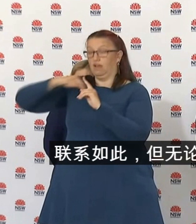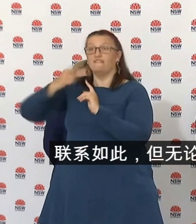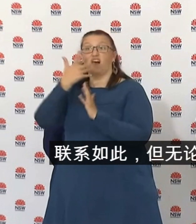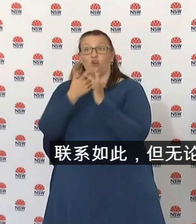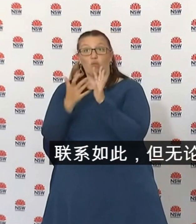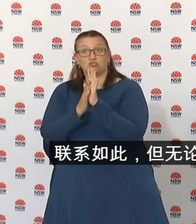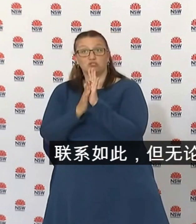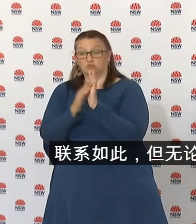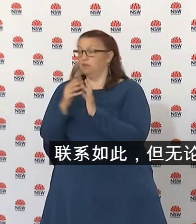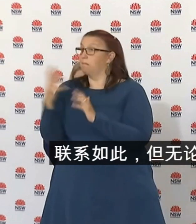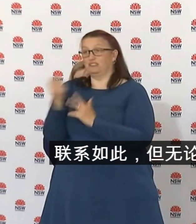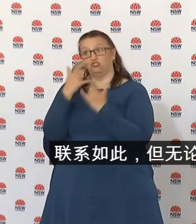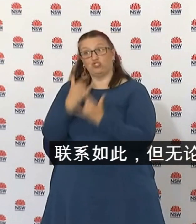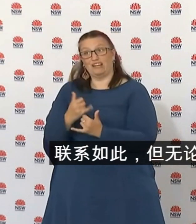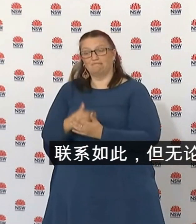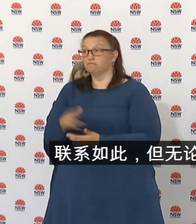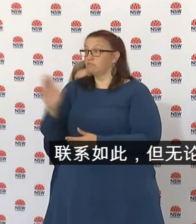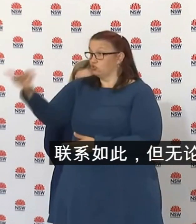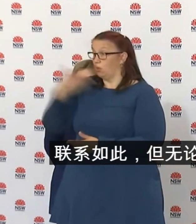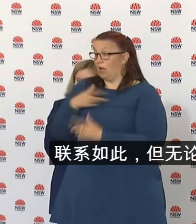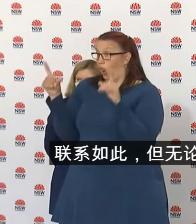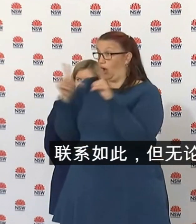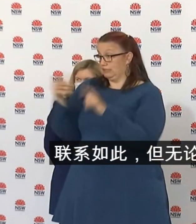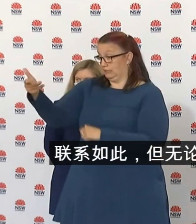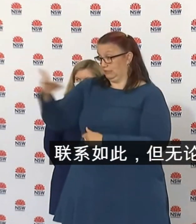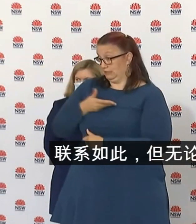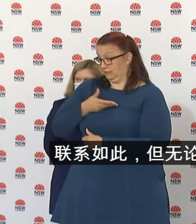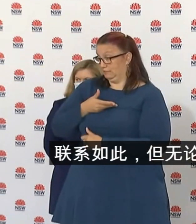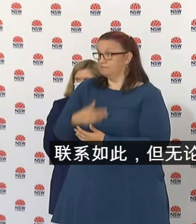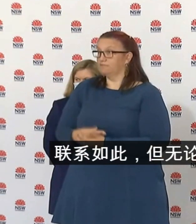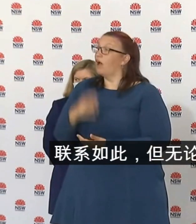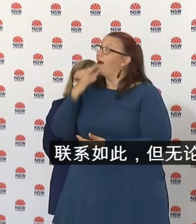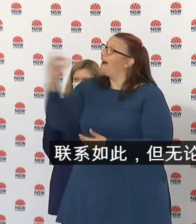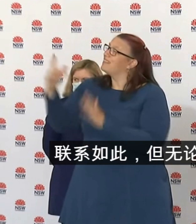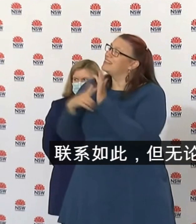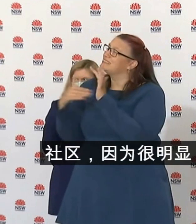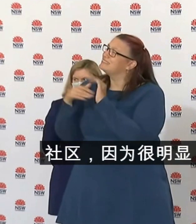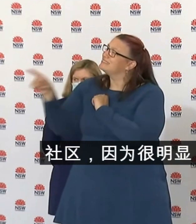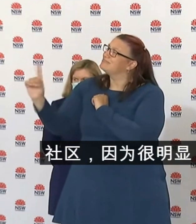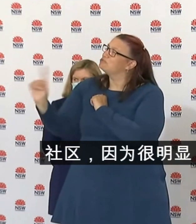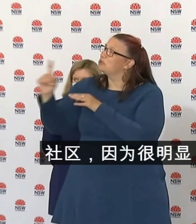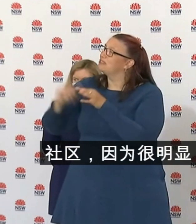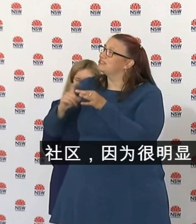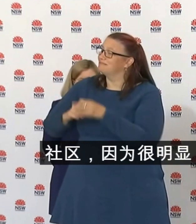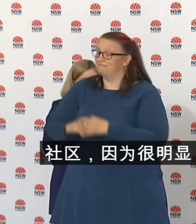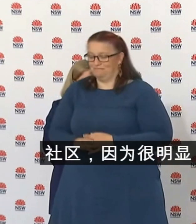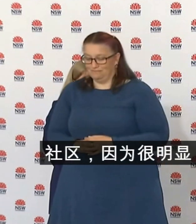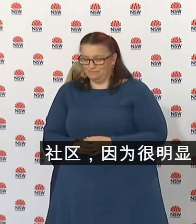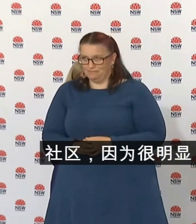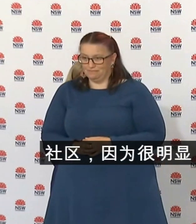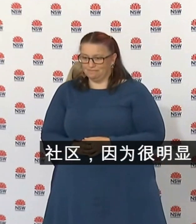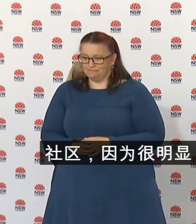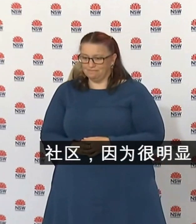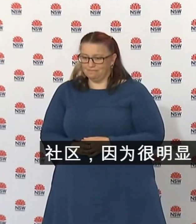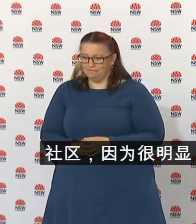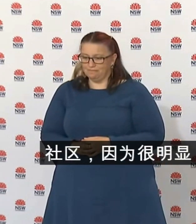close contacts. So, but anyway, how have you gone? How have you gone with the community? Because obviously last